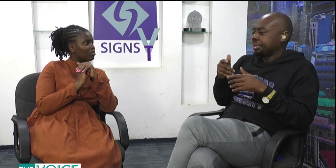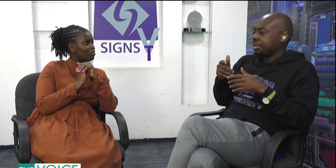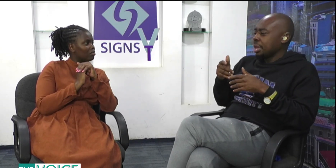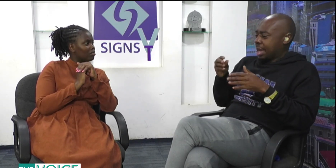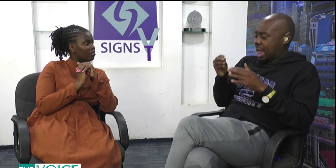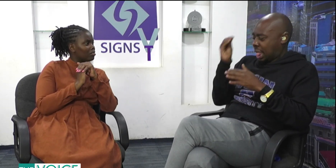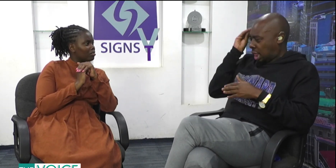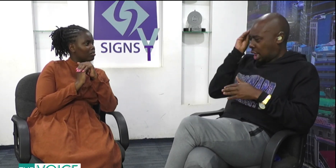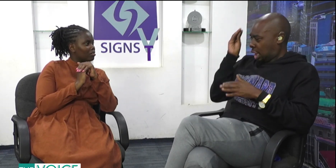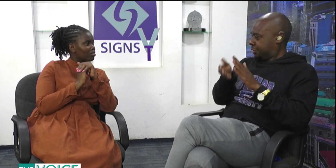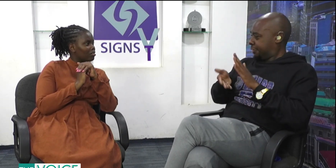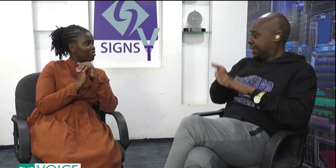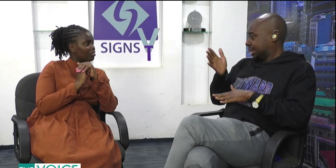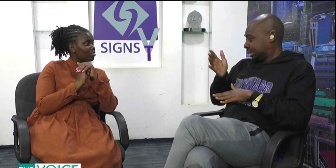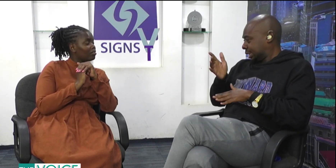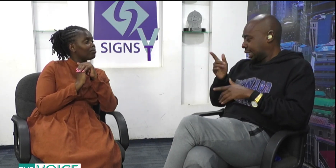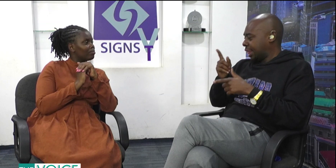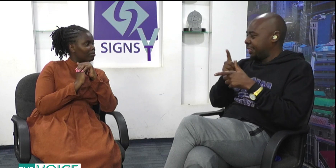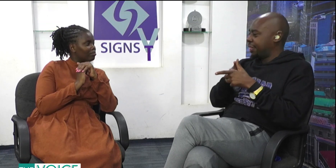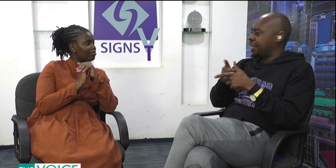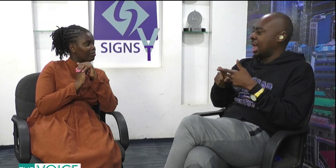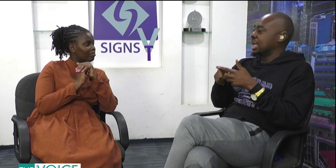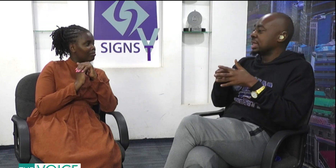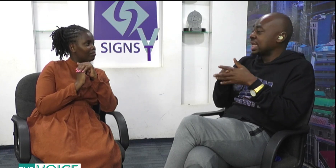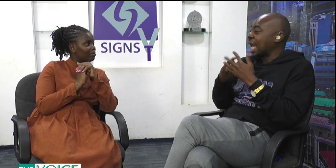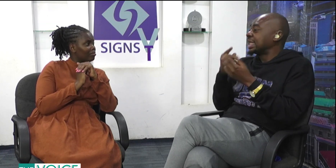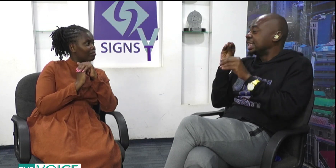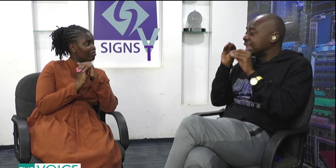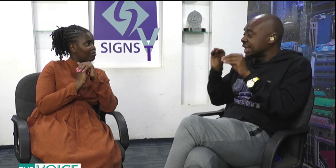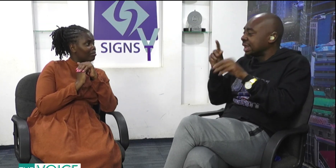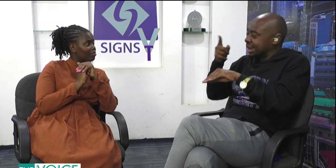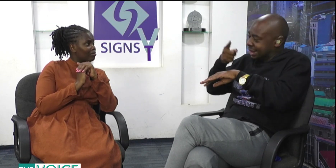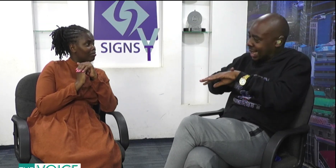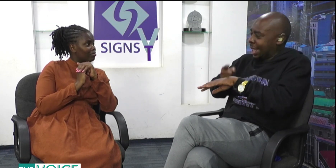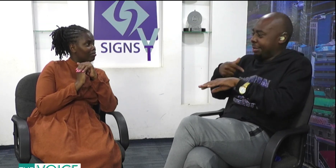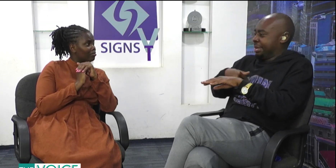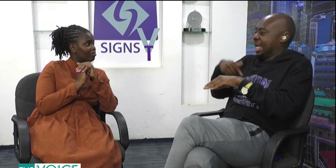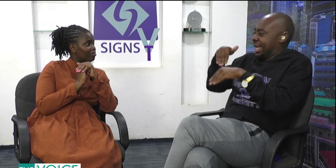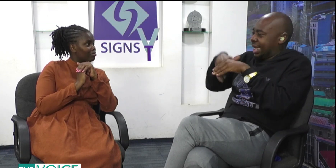focus on signing, just like the other deaf.